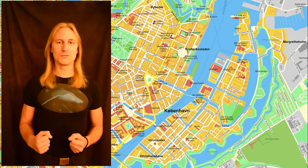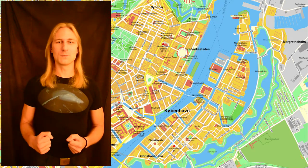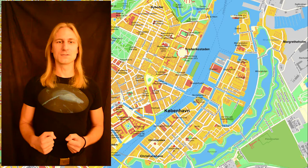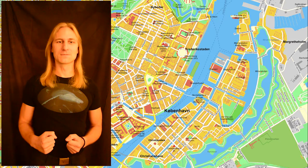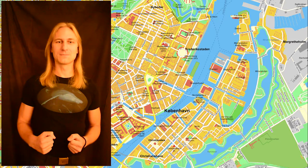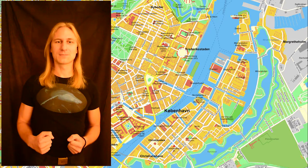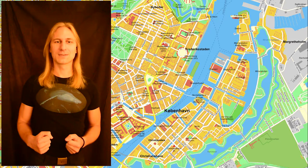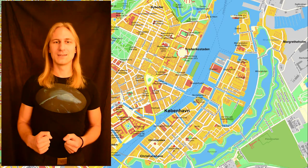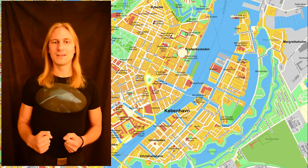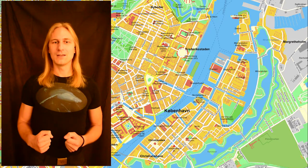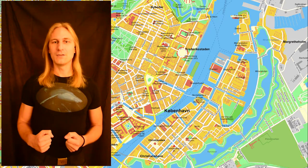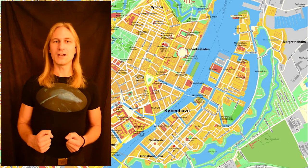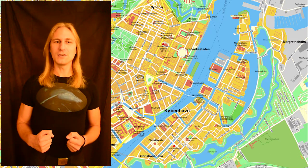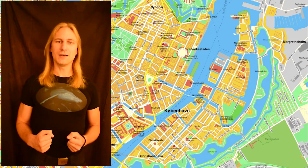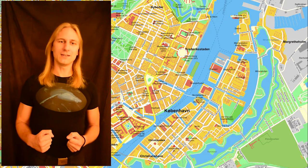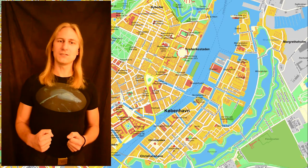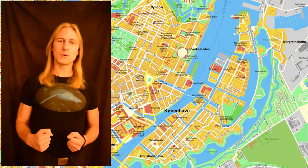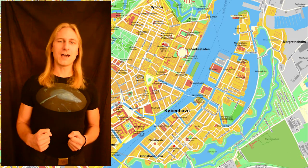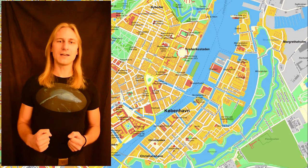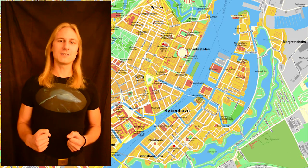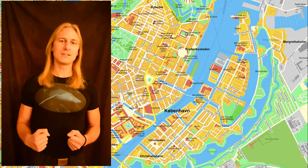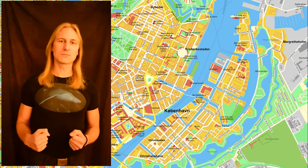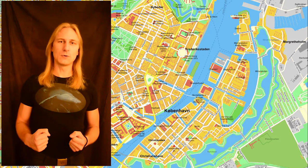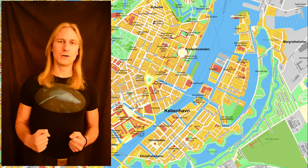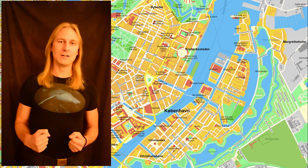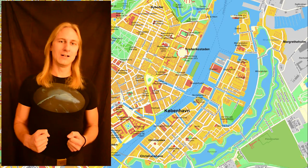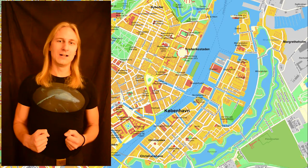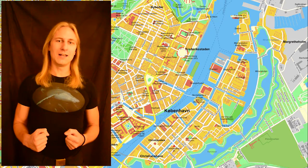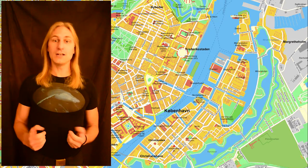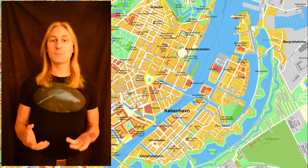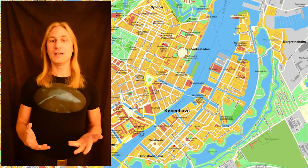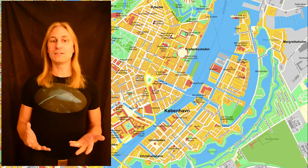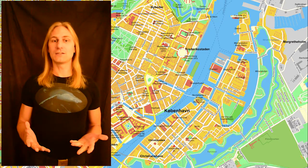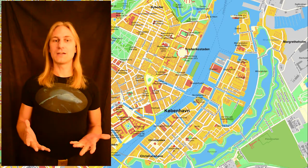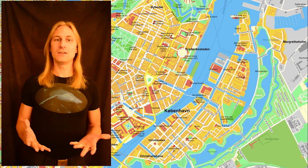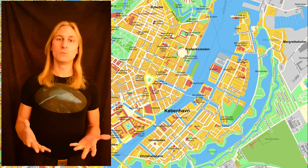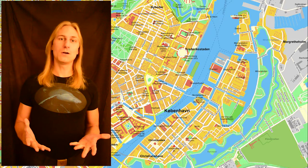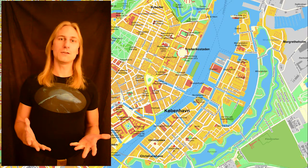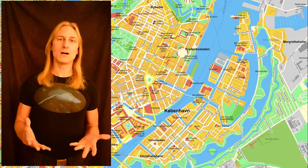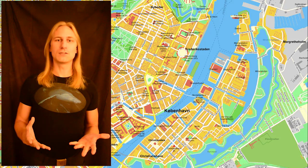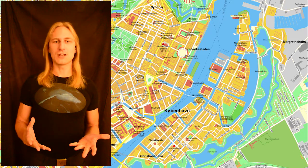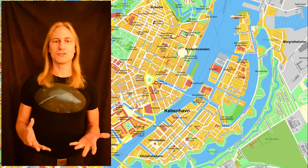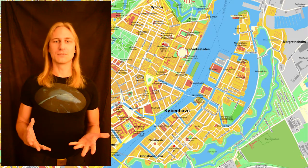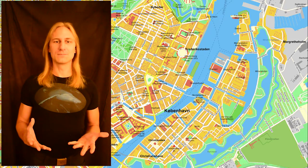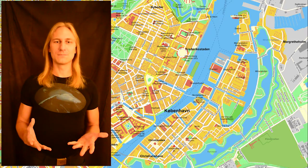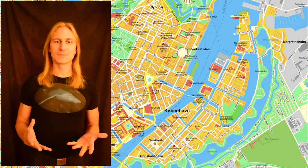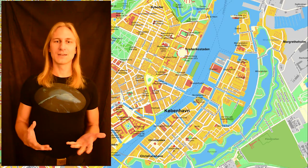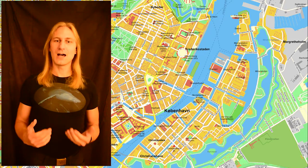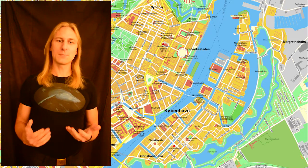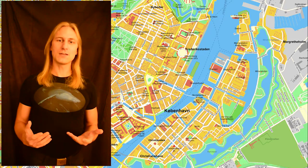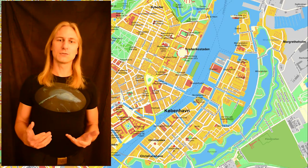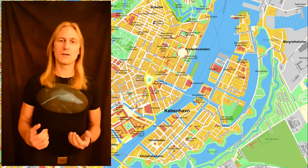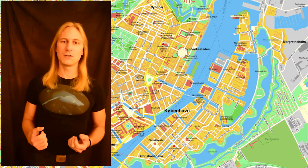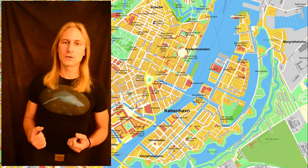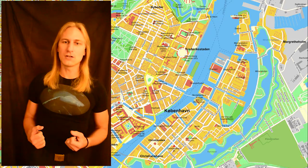your enjoyment. The idea is to highlight and explore any place that I feel worthy of attention.